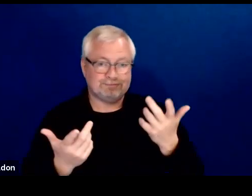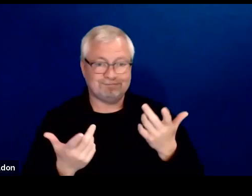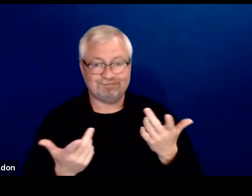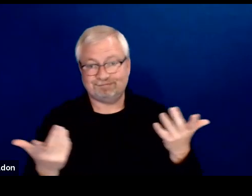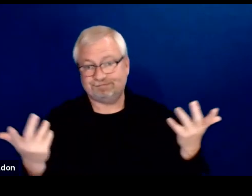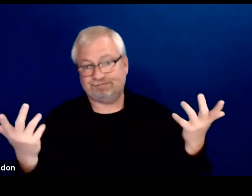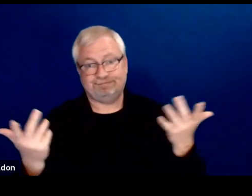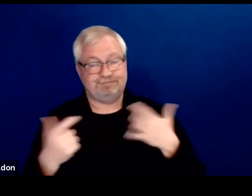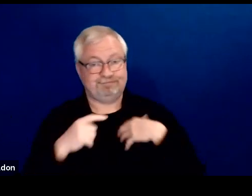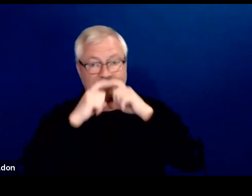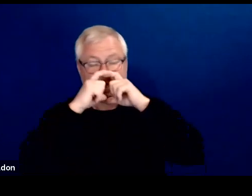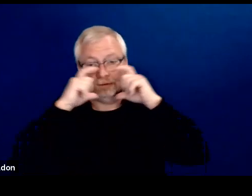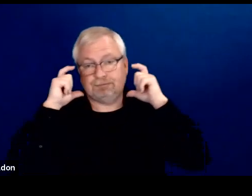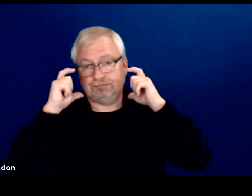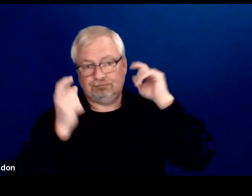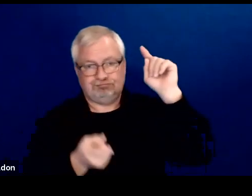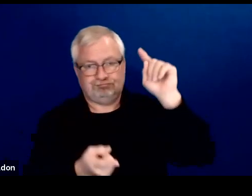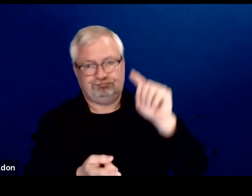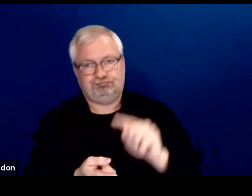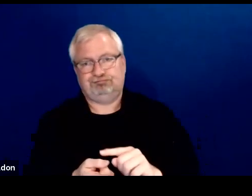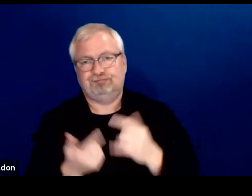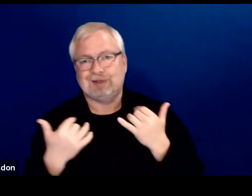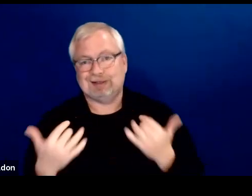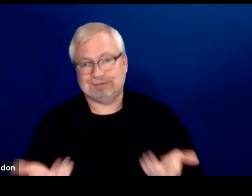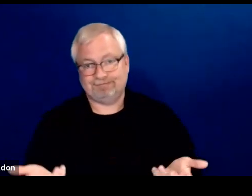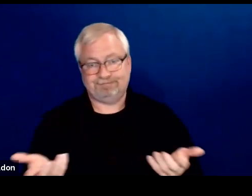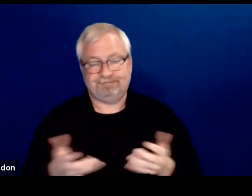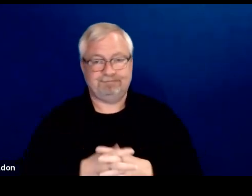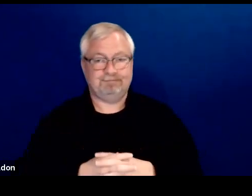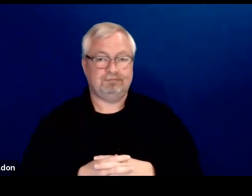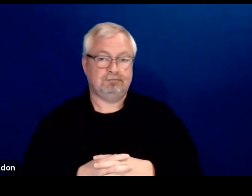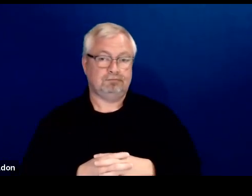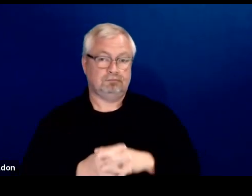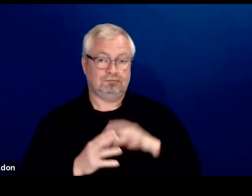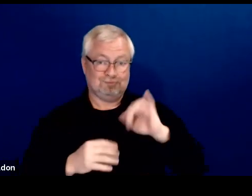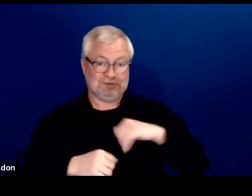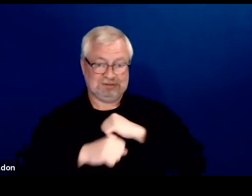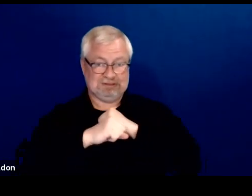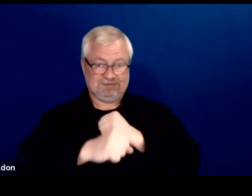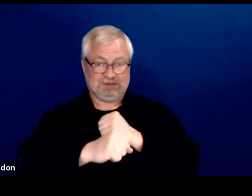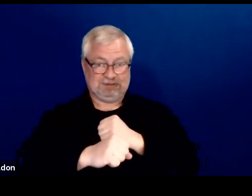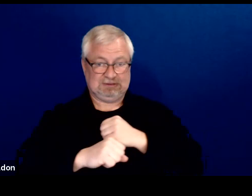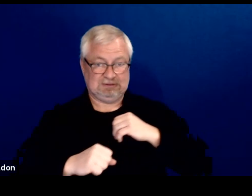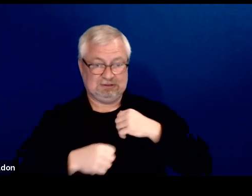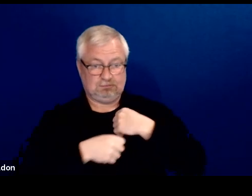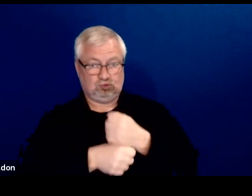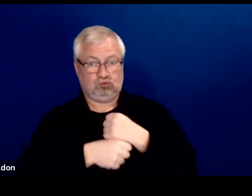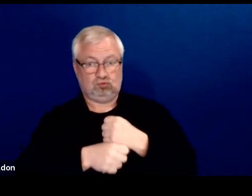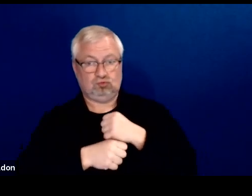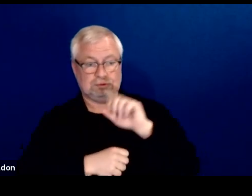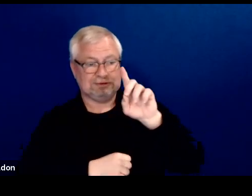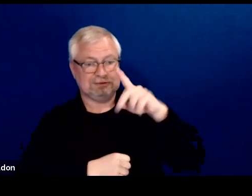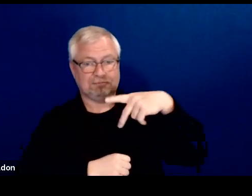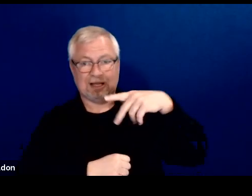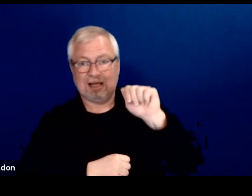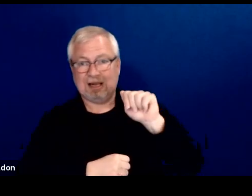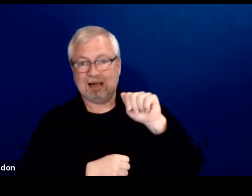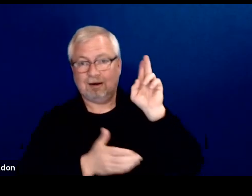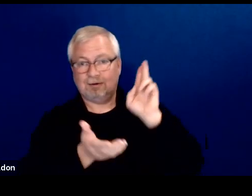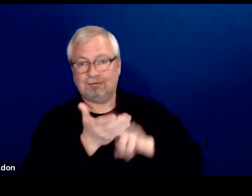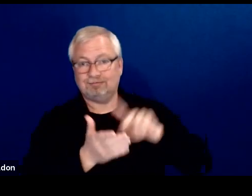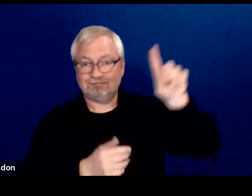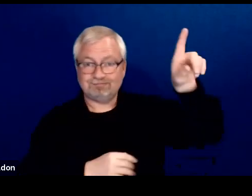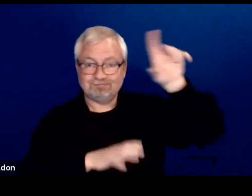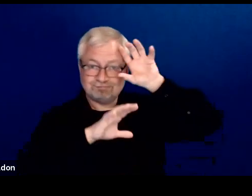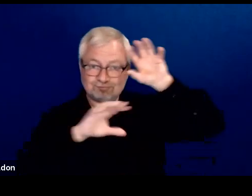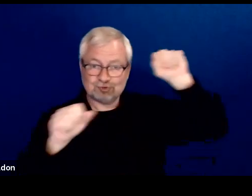with the Defense Production Act, if we get it going with some of the supplies as areas start to cool down, like Italy and in Europe, by the time we